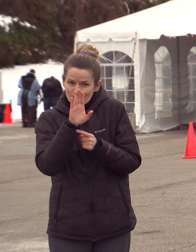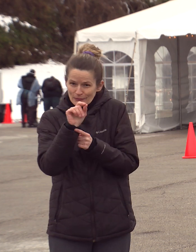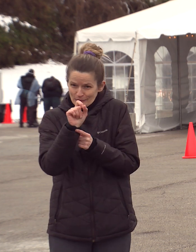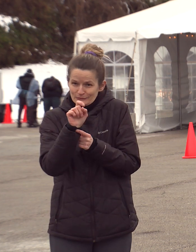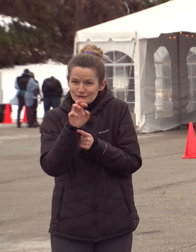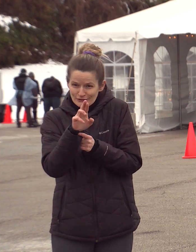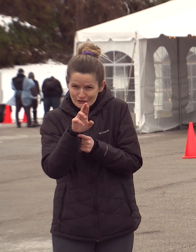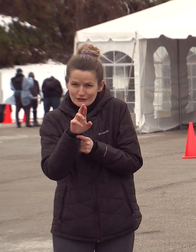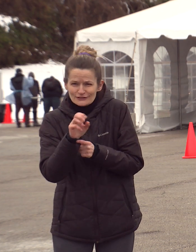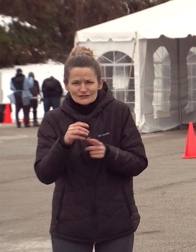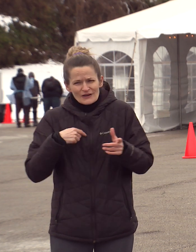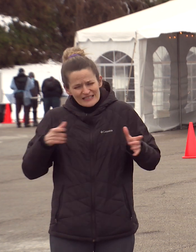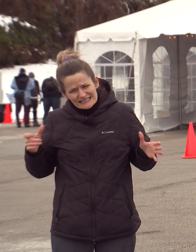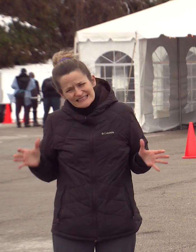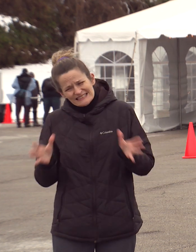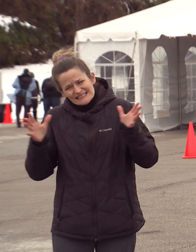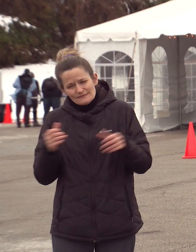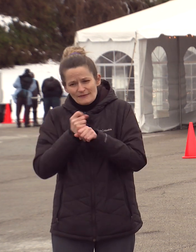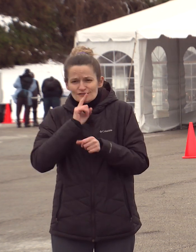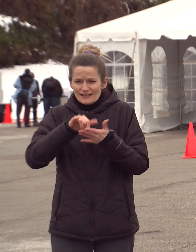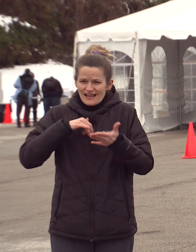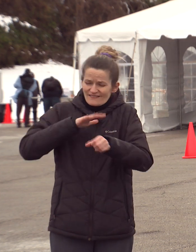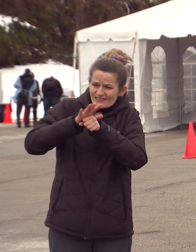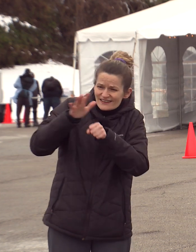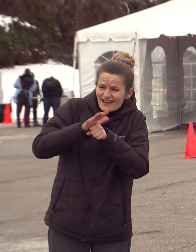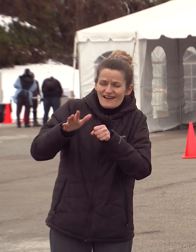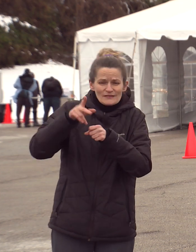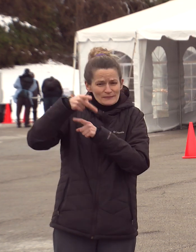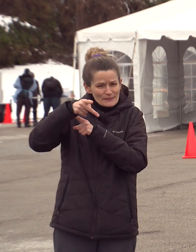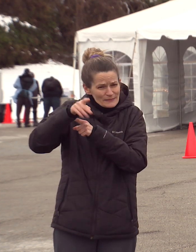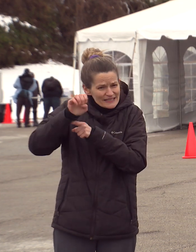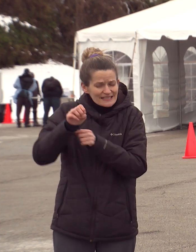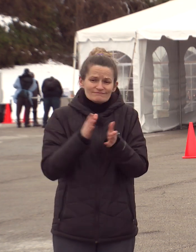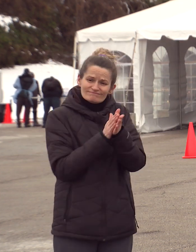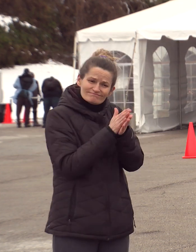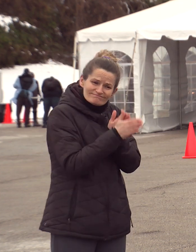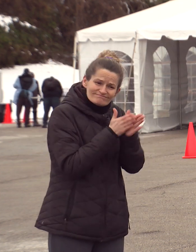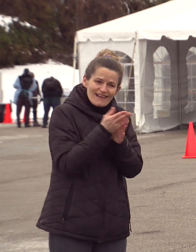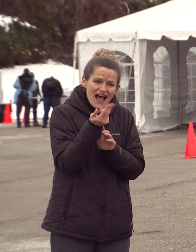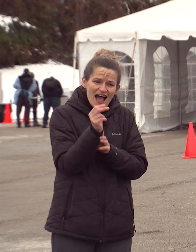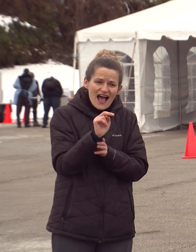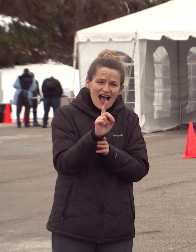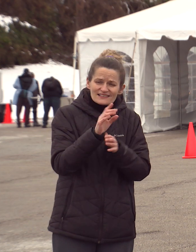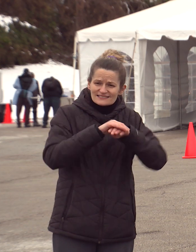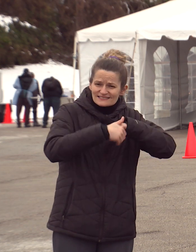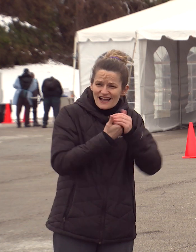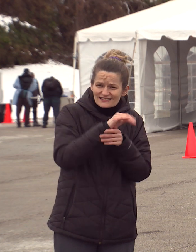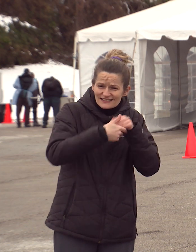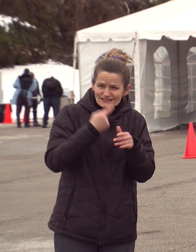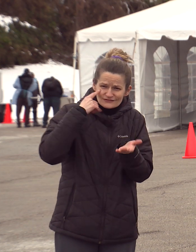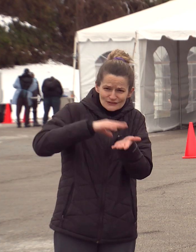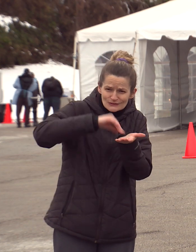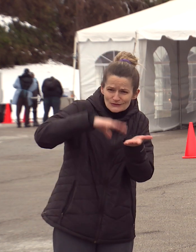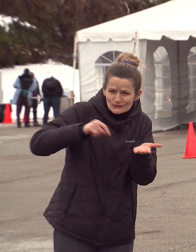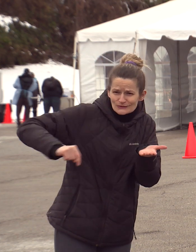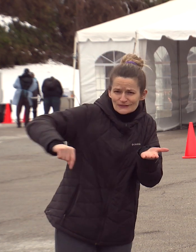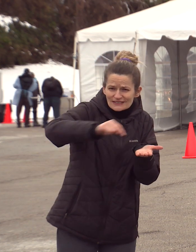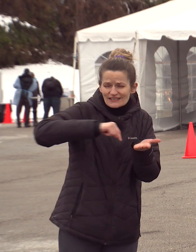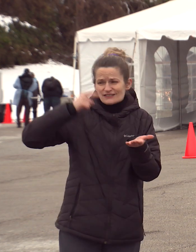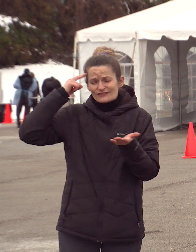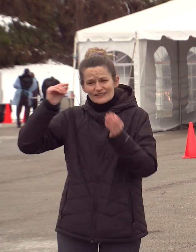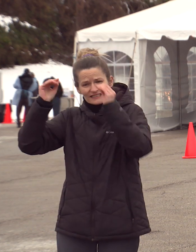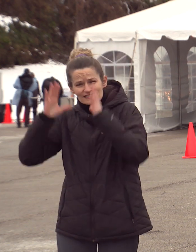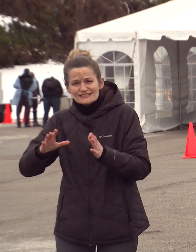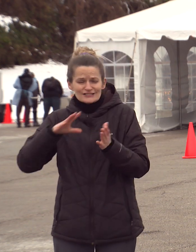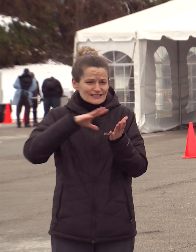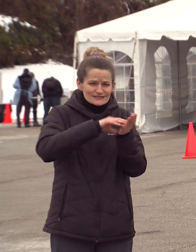adequate PPE and sanitation products to all of our students, teachers, and school staff. Of course, this is N95 masks or higher quality